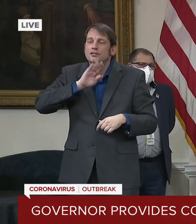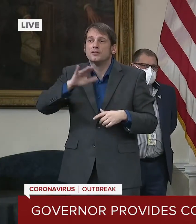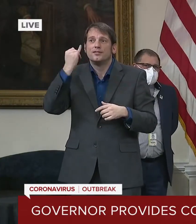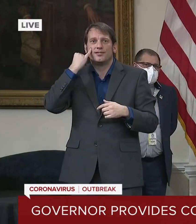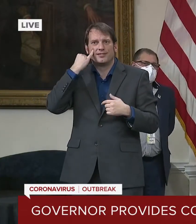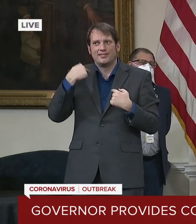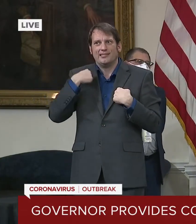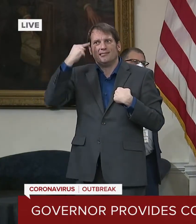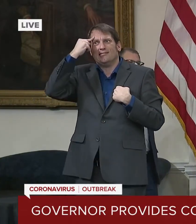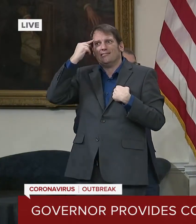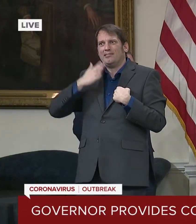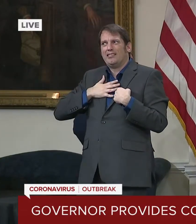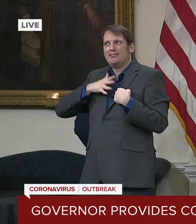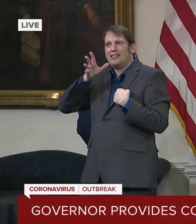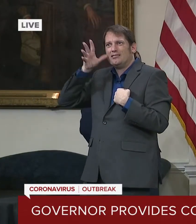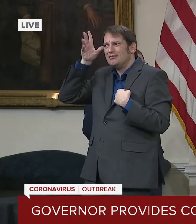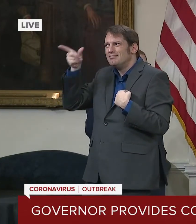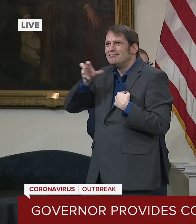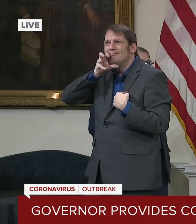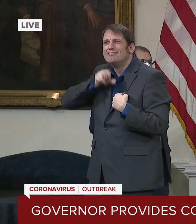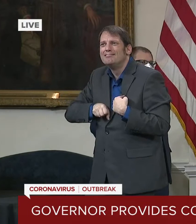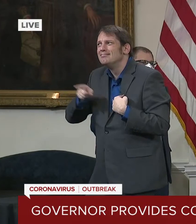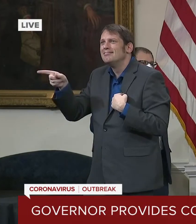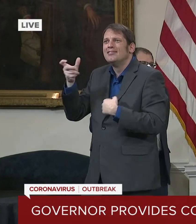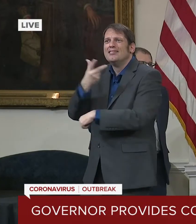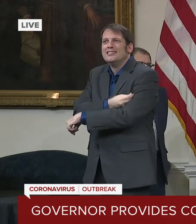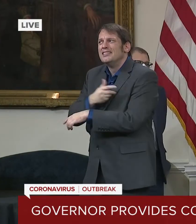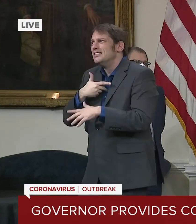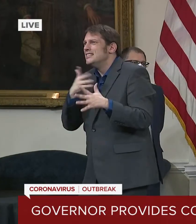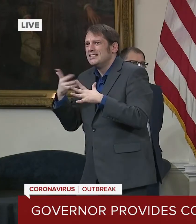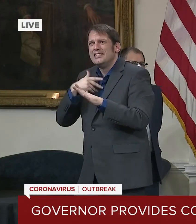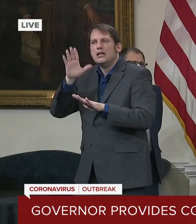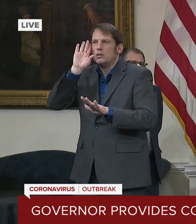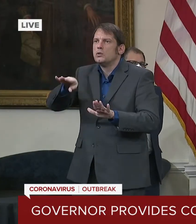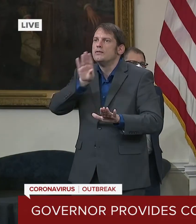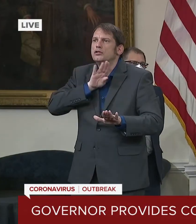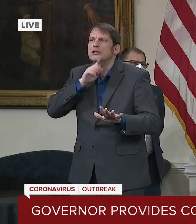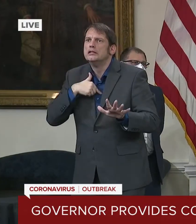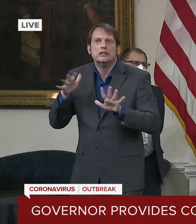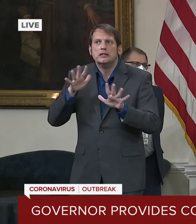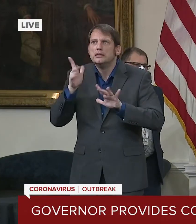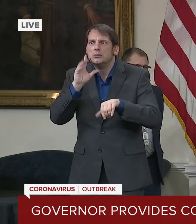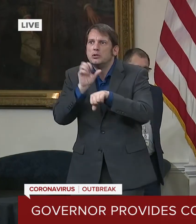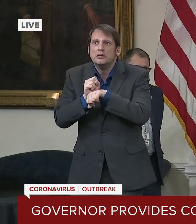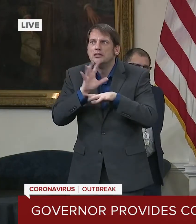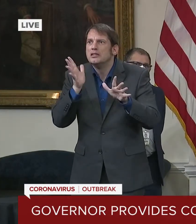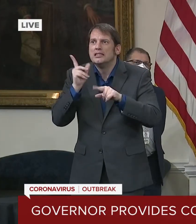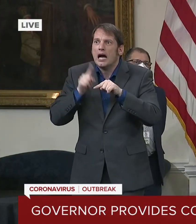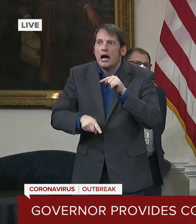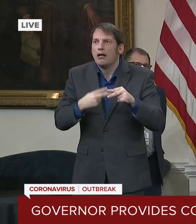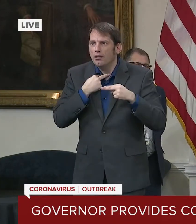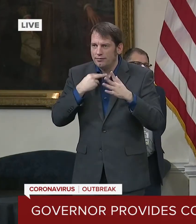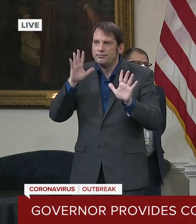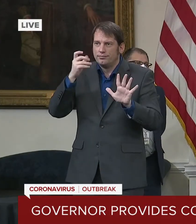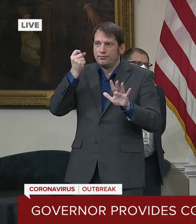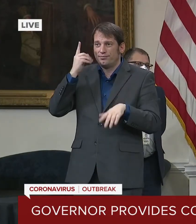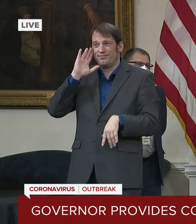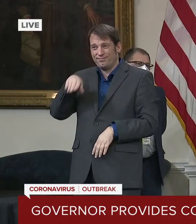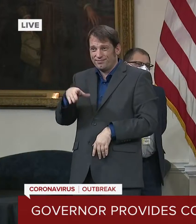my appointment? Again, we have 100,000 doses. We got 2 million people that want to make an